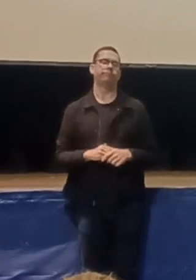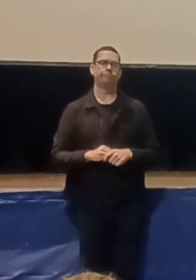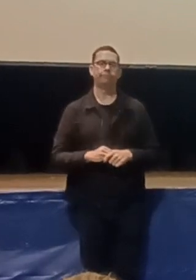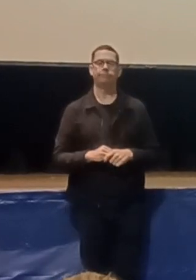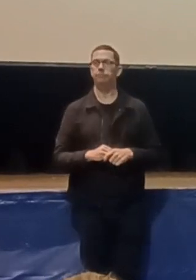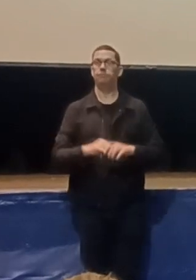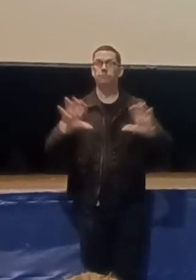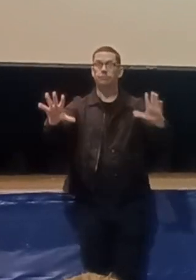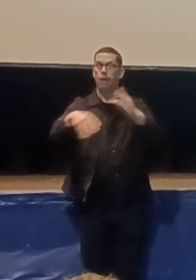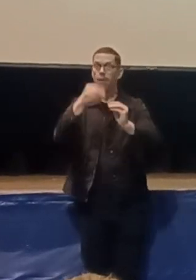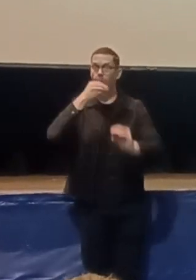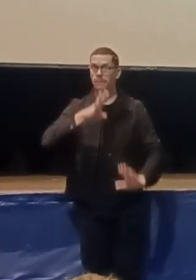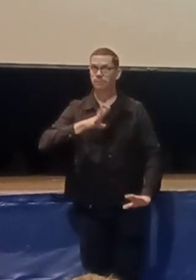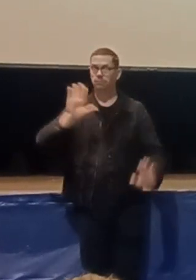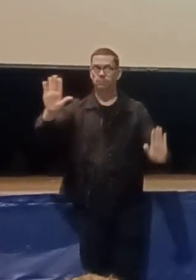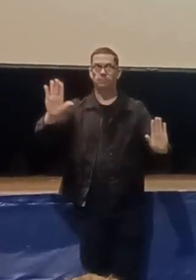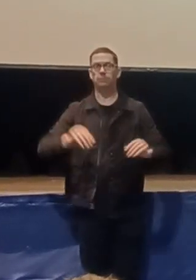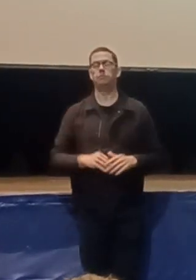And women.